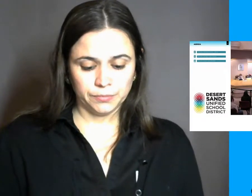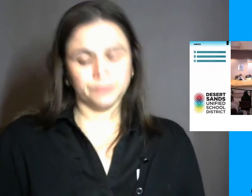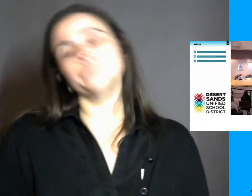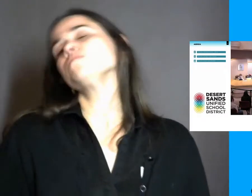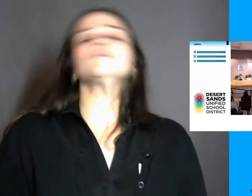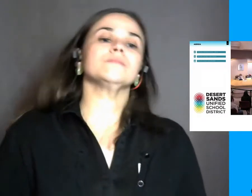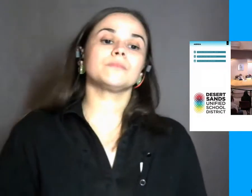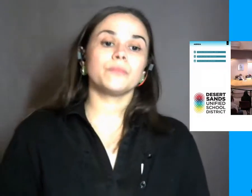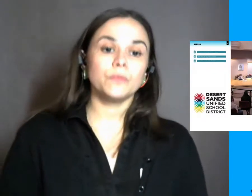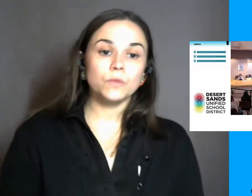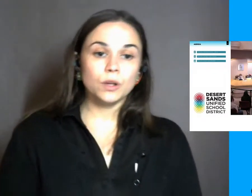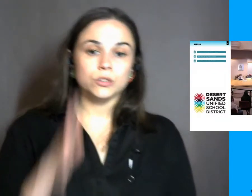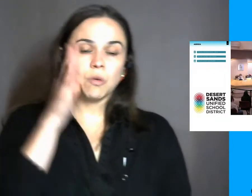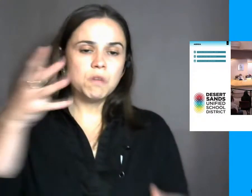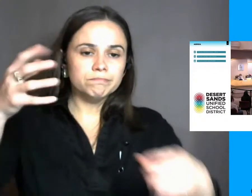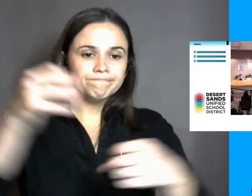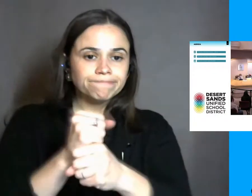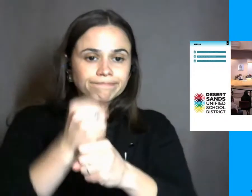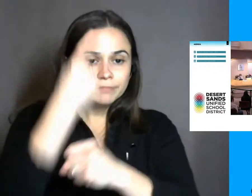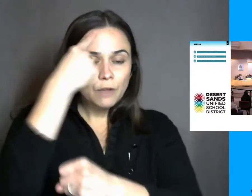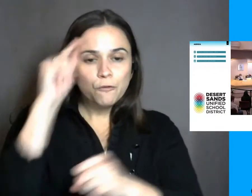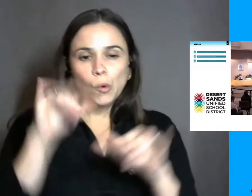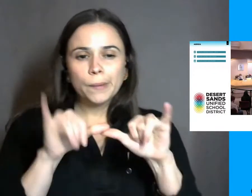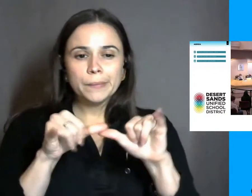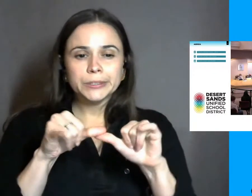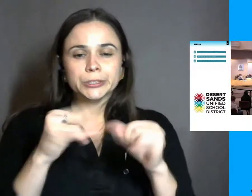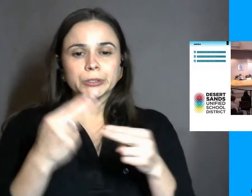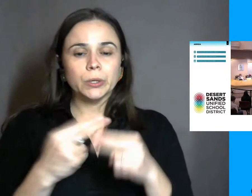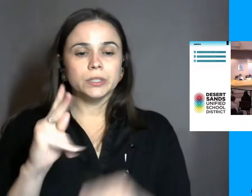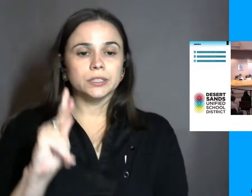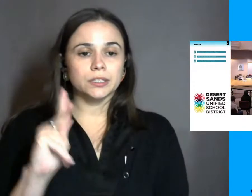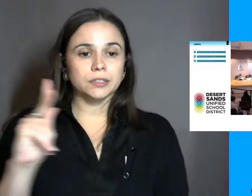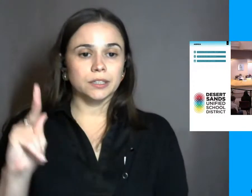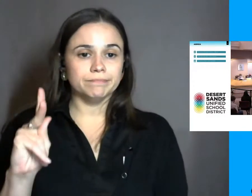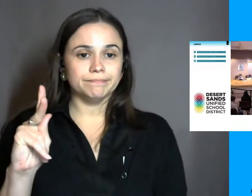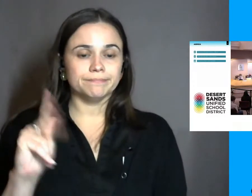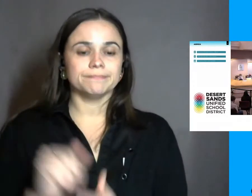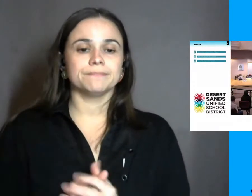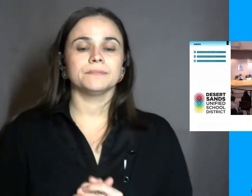about Measure KK projects and the state funding availability, and then look at